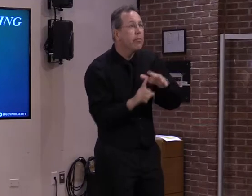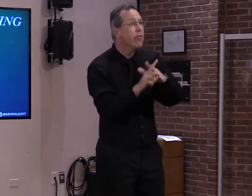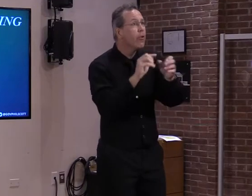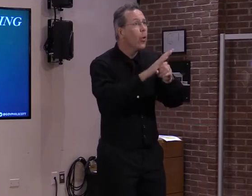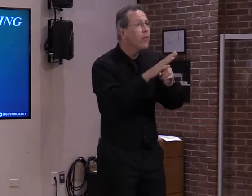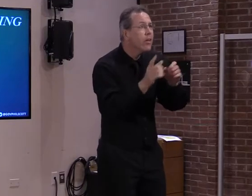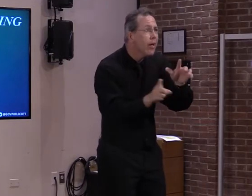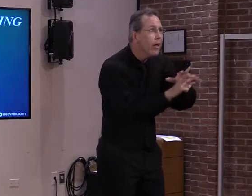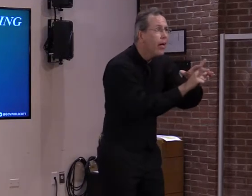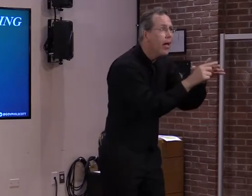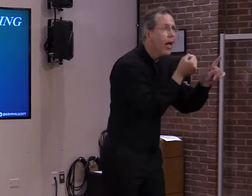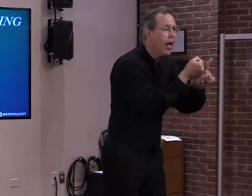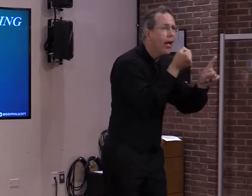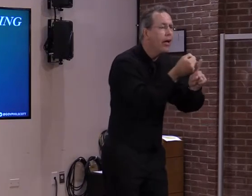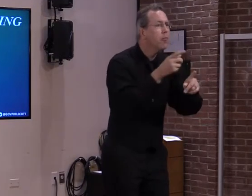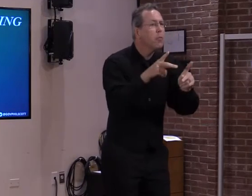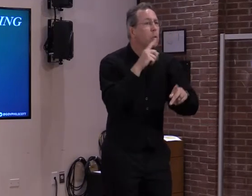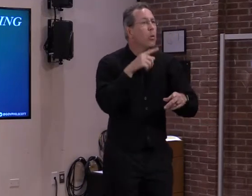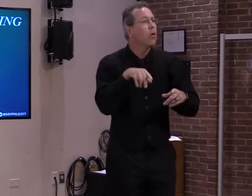eligibility rules